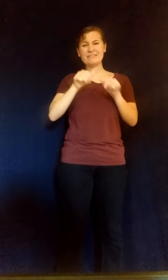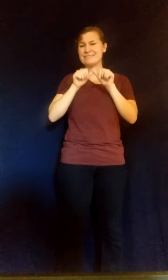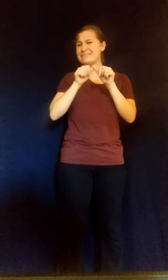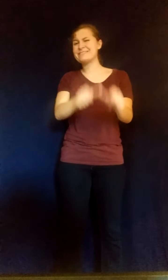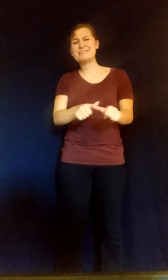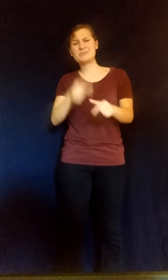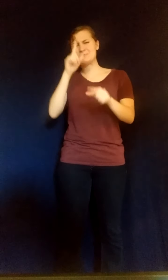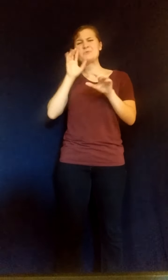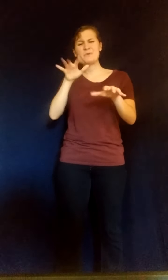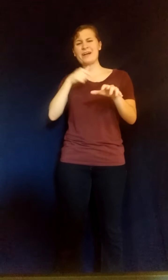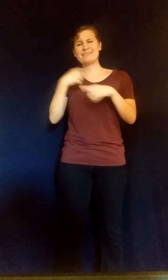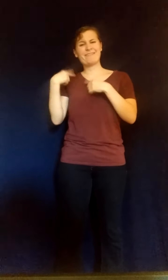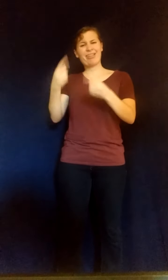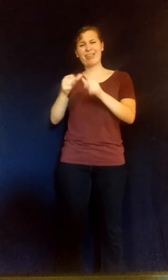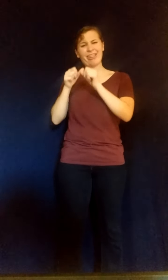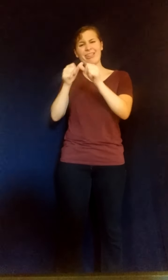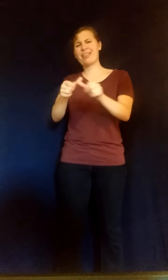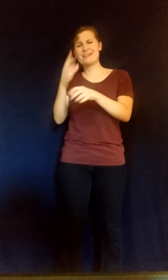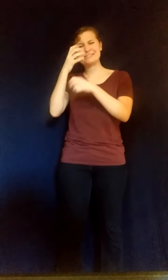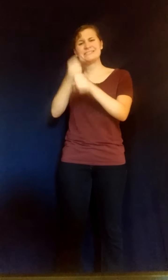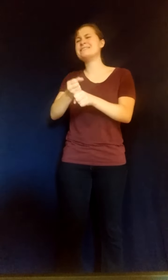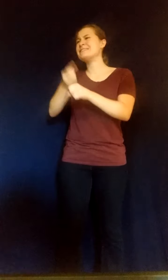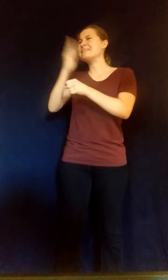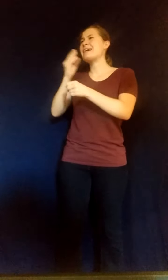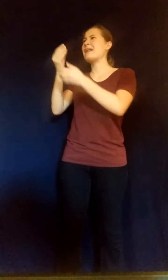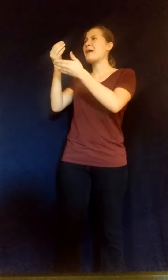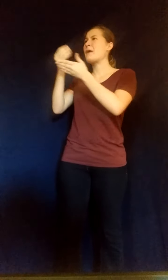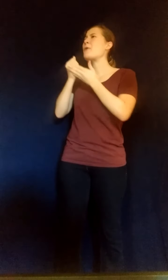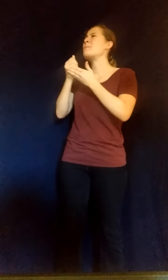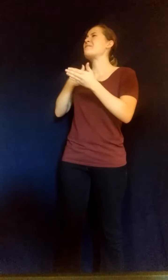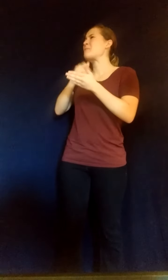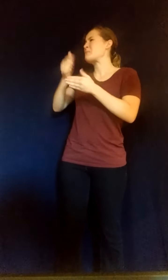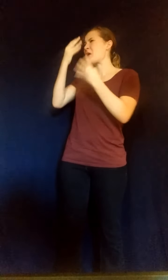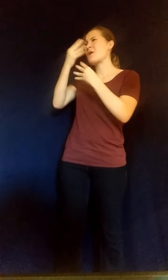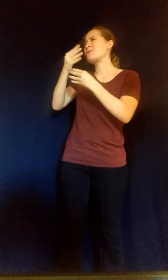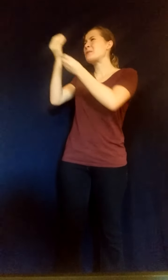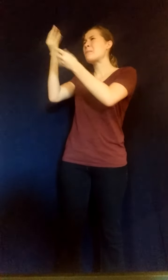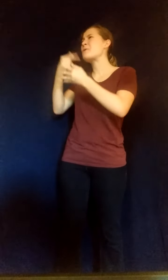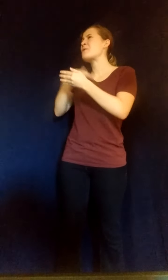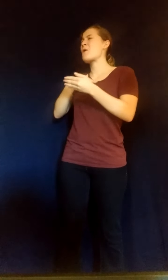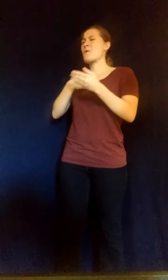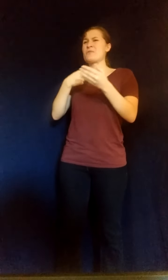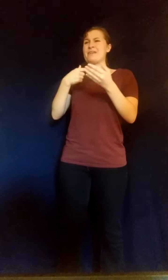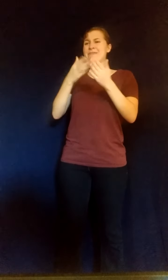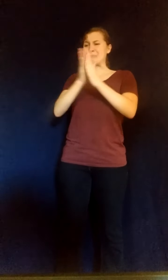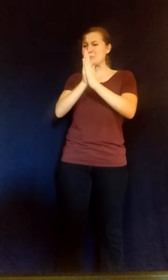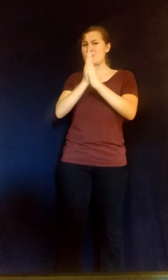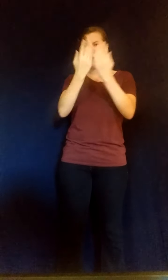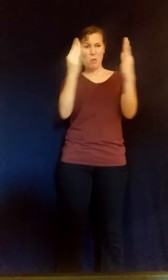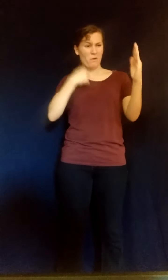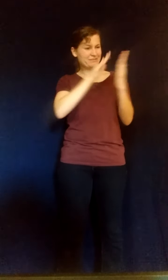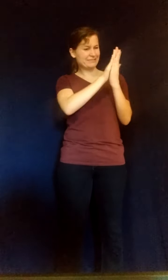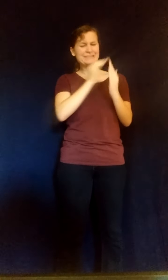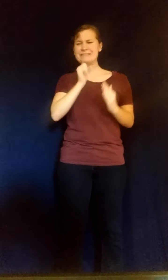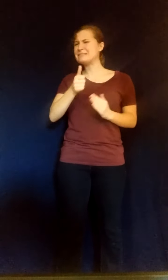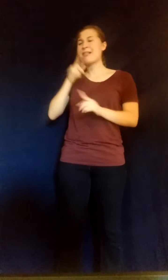just make me feel like I'm not crazy. God, let me know that I'm not just making friends with these walls when I pray. I'm not questioning you. I've